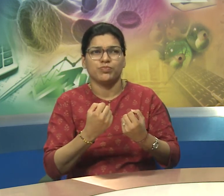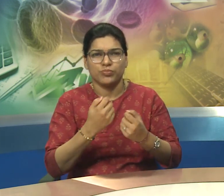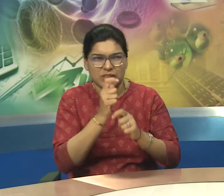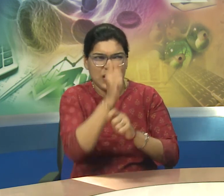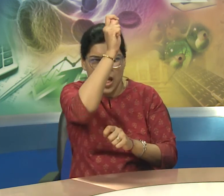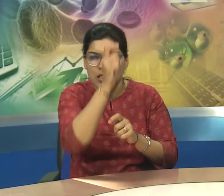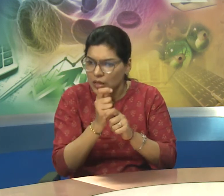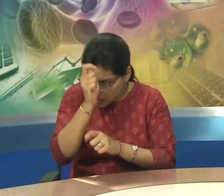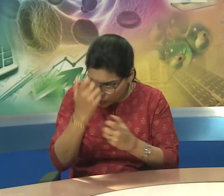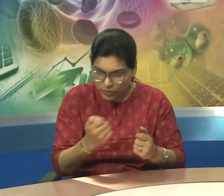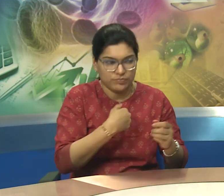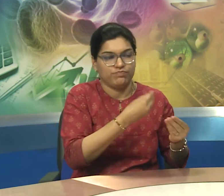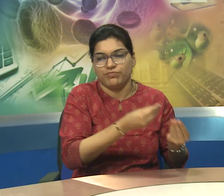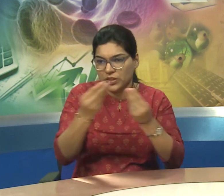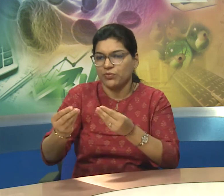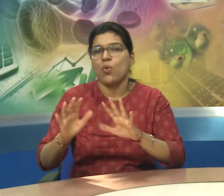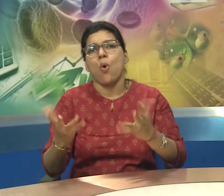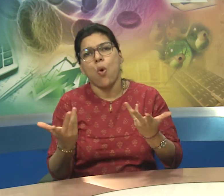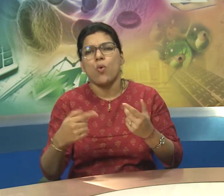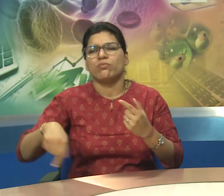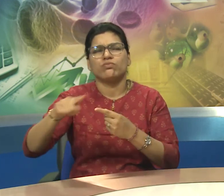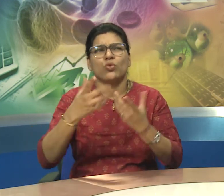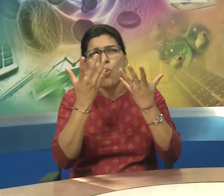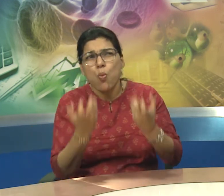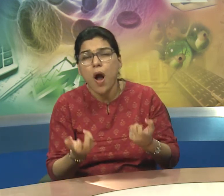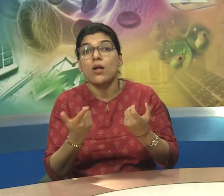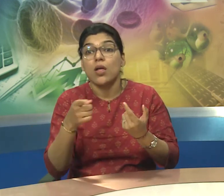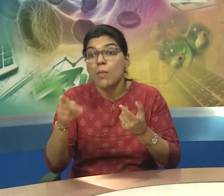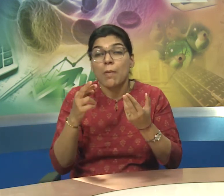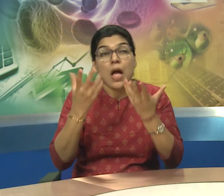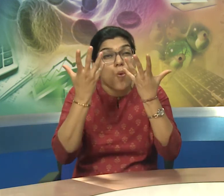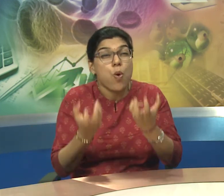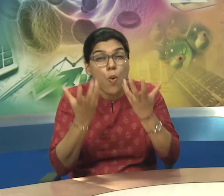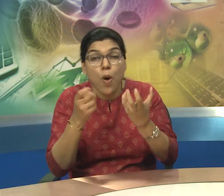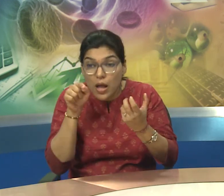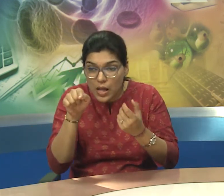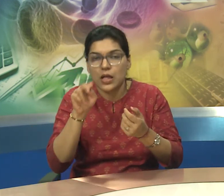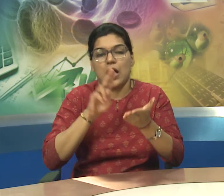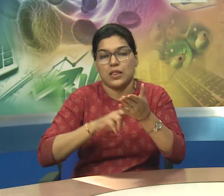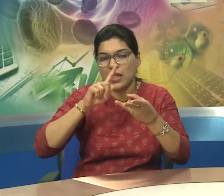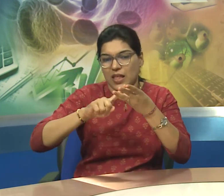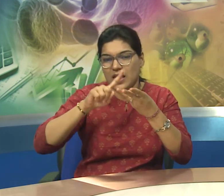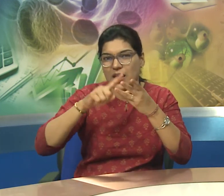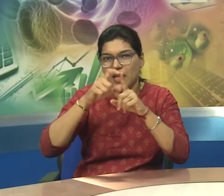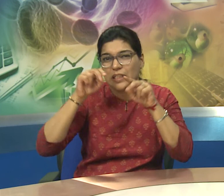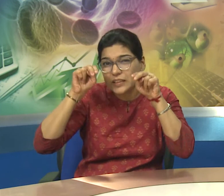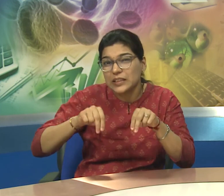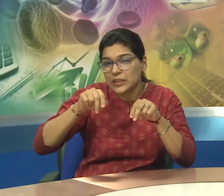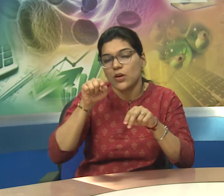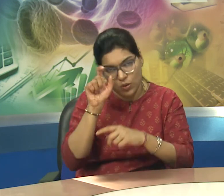For example, we ask a kid, what do you want? Then a kid said, I want umbrella. That is called